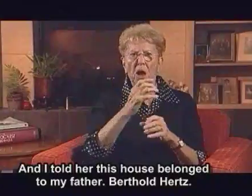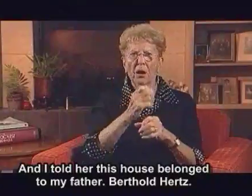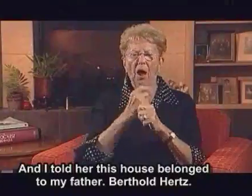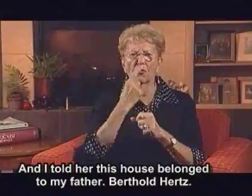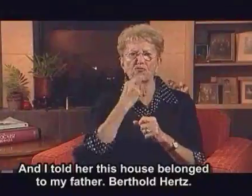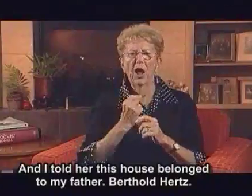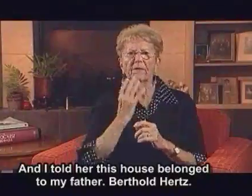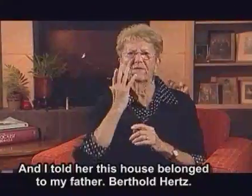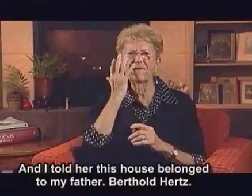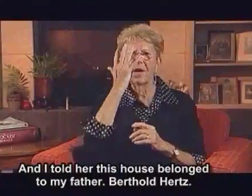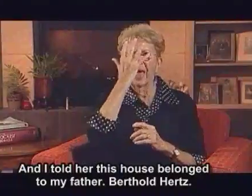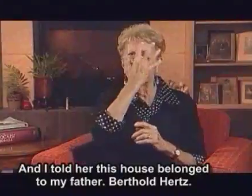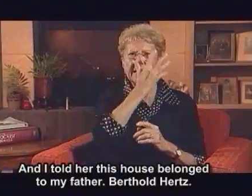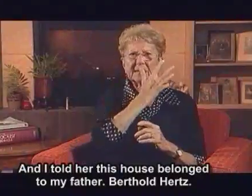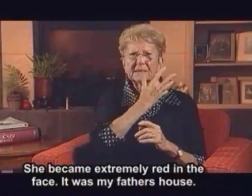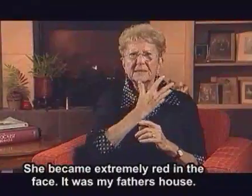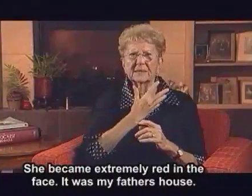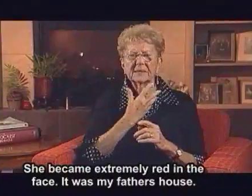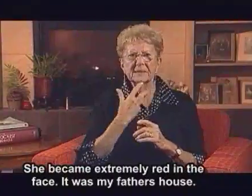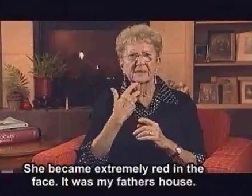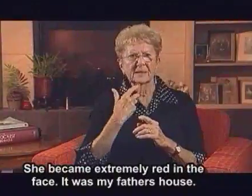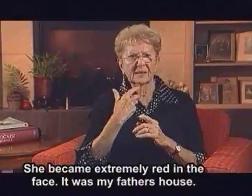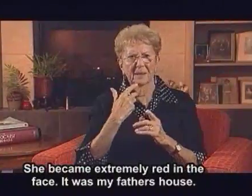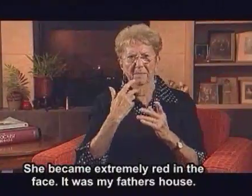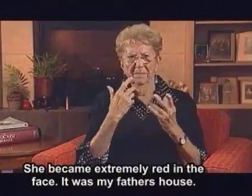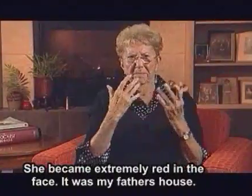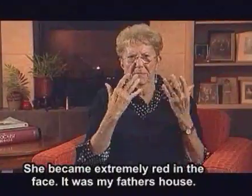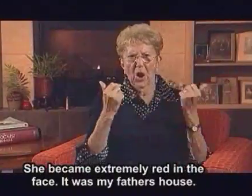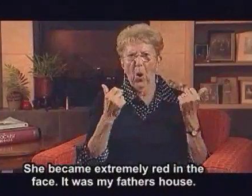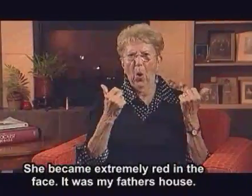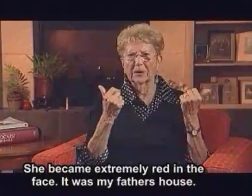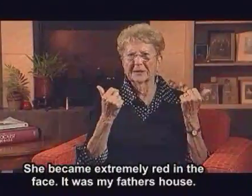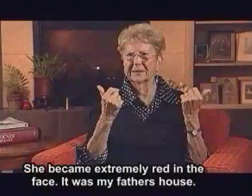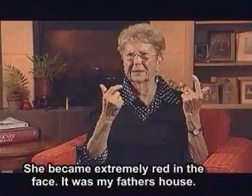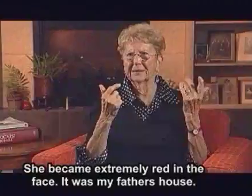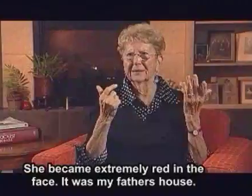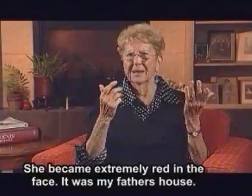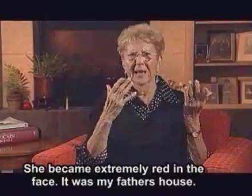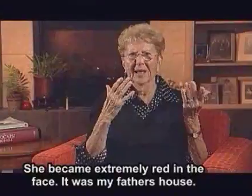Bertold Hertz." She became extremely red in the face.